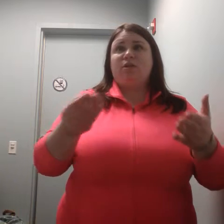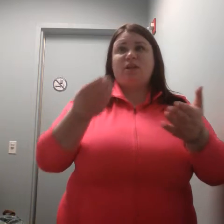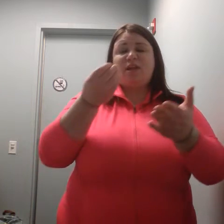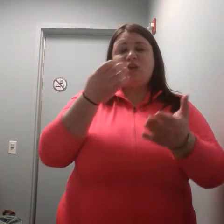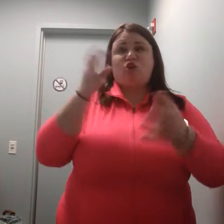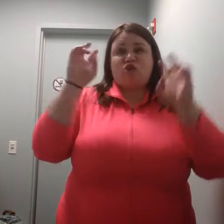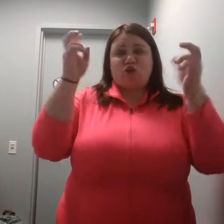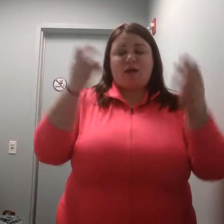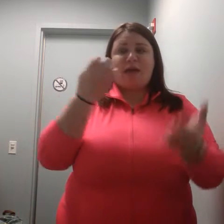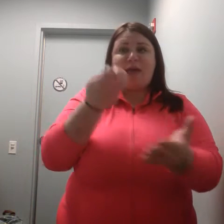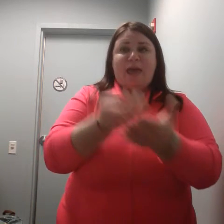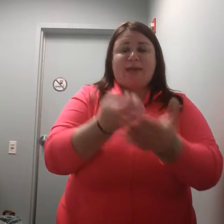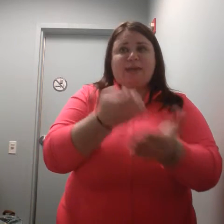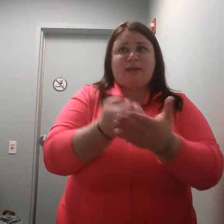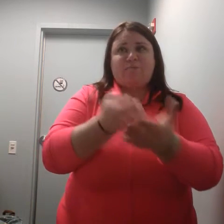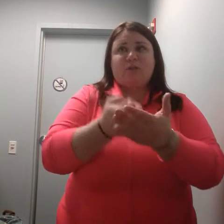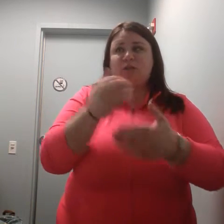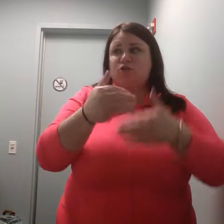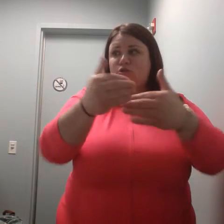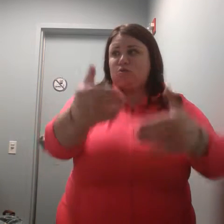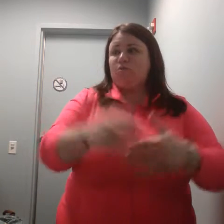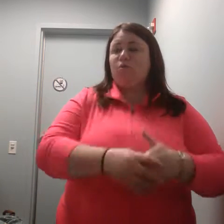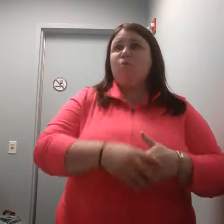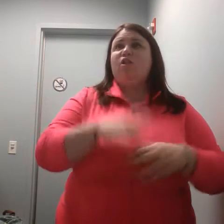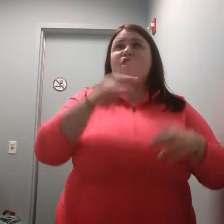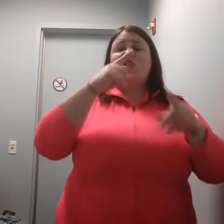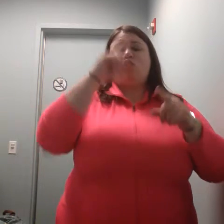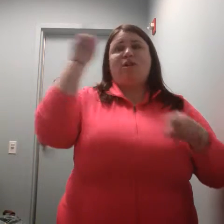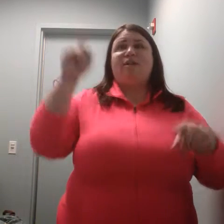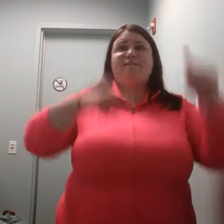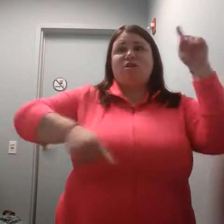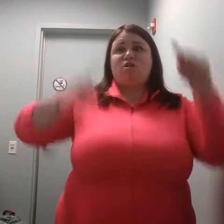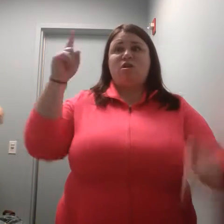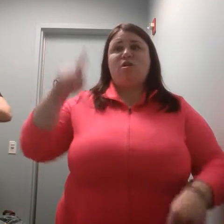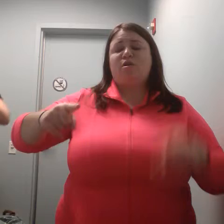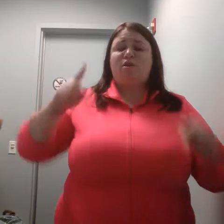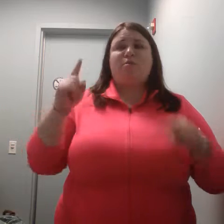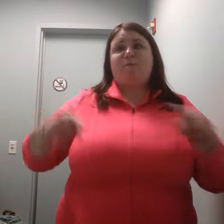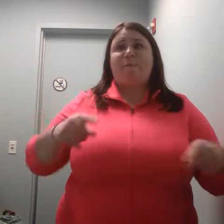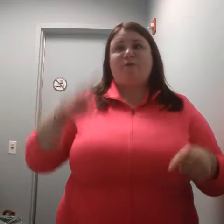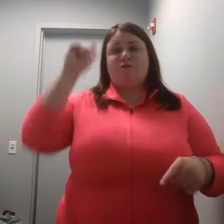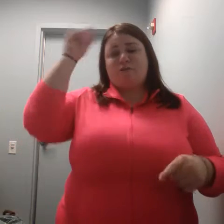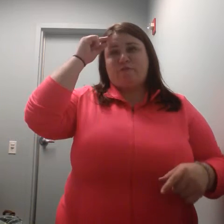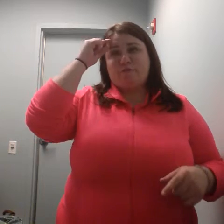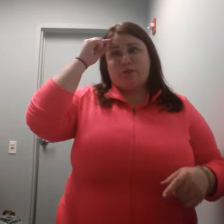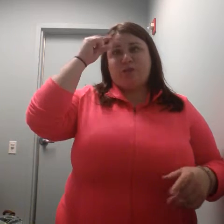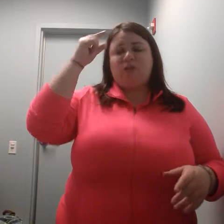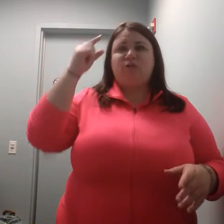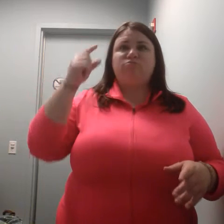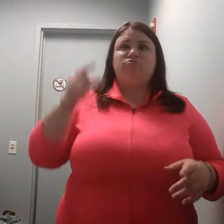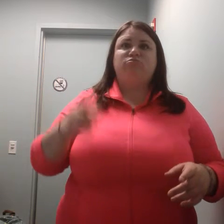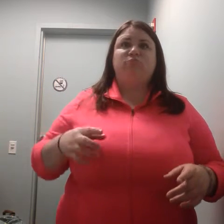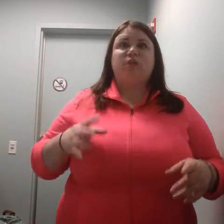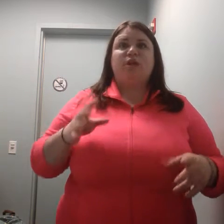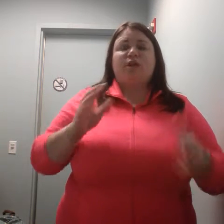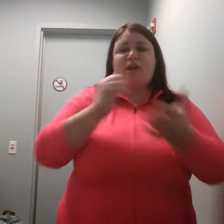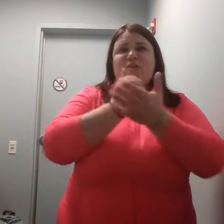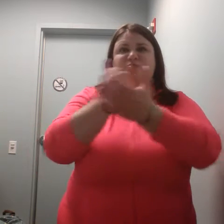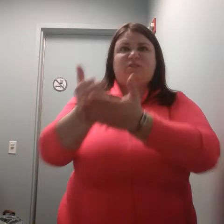right? And we're going to look at varying degrees of government involvement in the economy. So the main question that we're going to be trying to answer for this thing is how